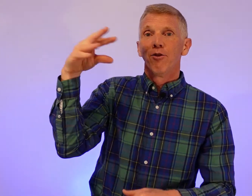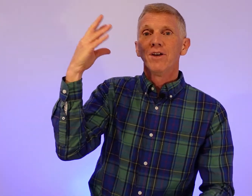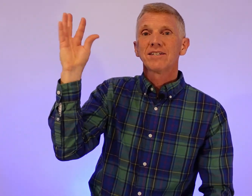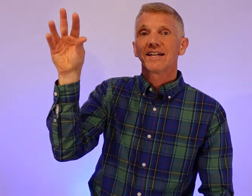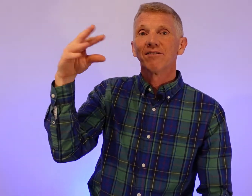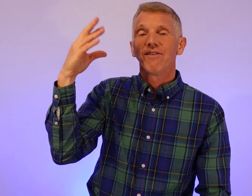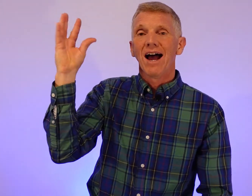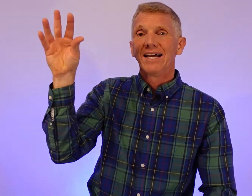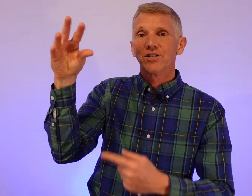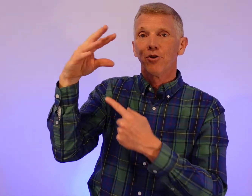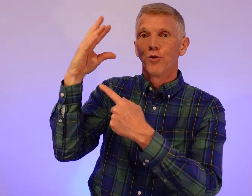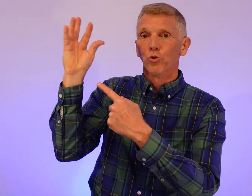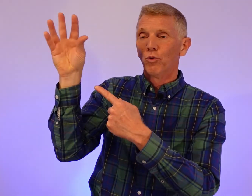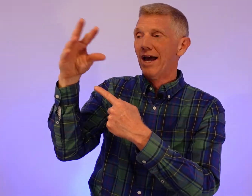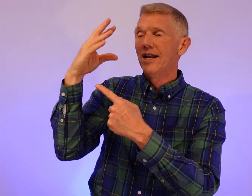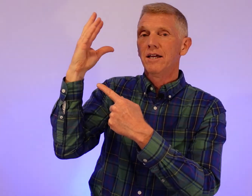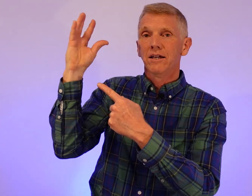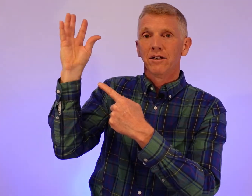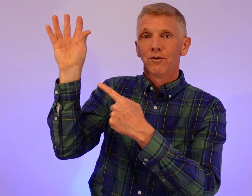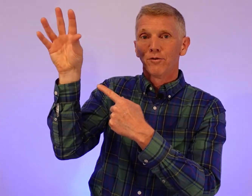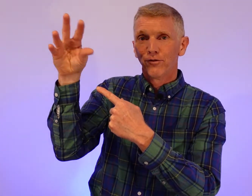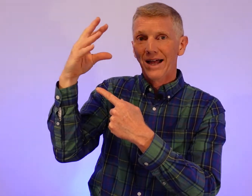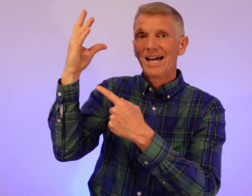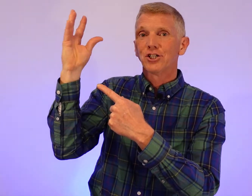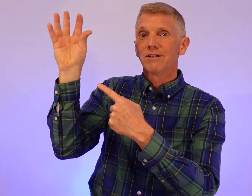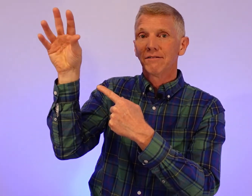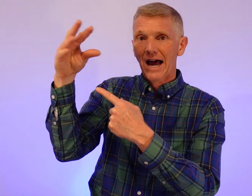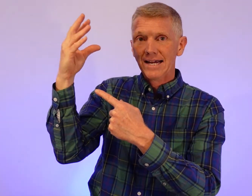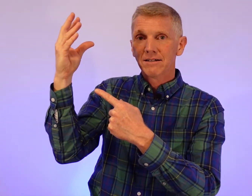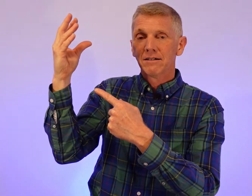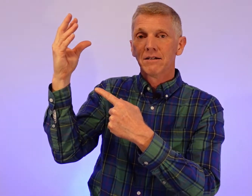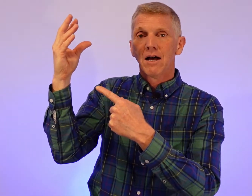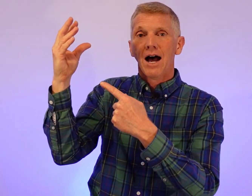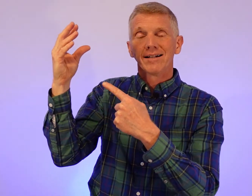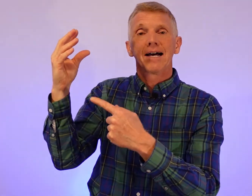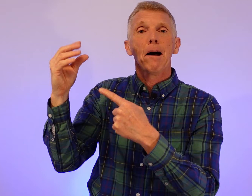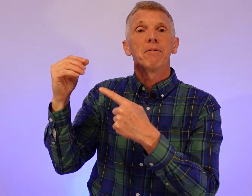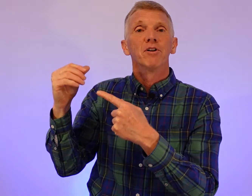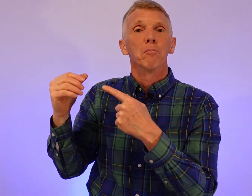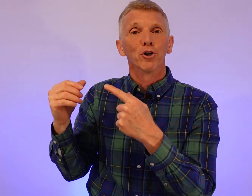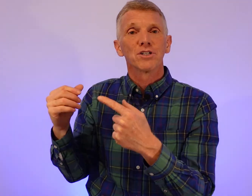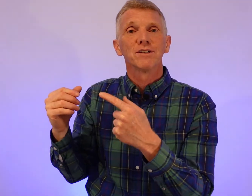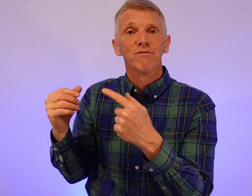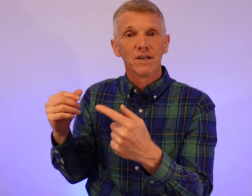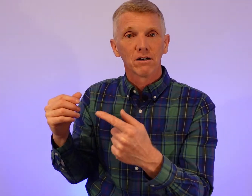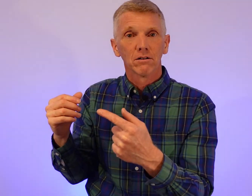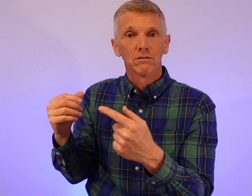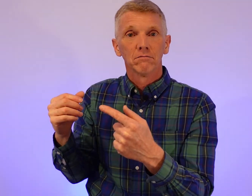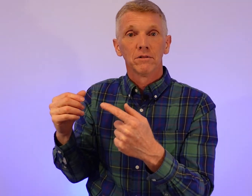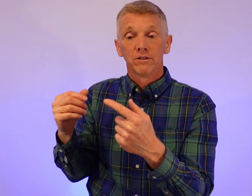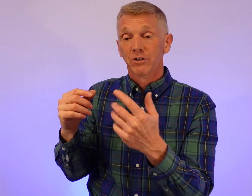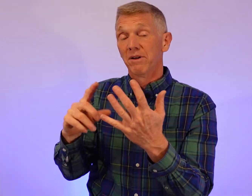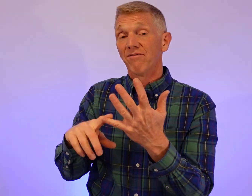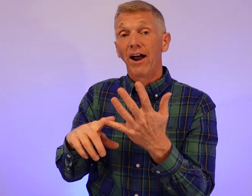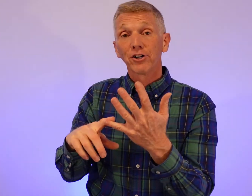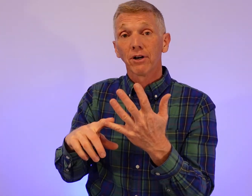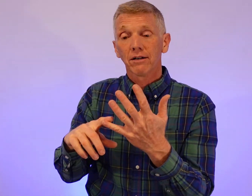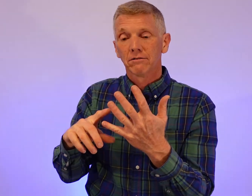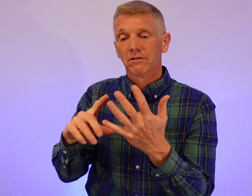This signifies the red flashing light on top of an emergency vehicle. Could be a fire truck, could